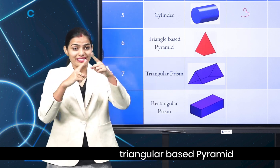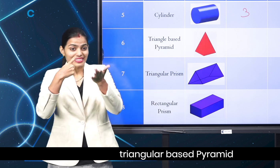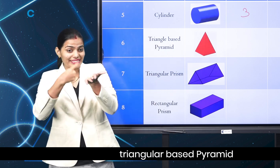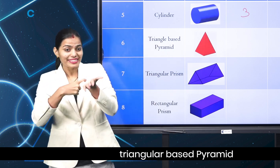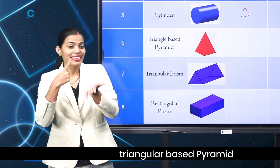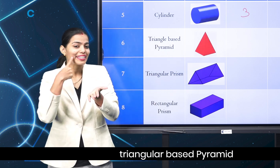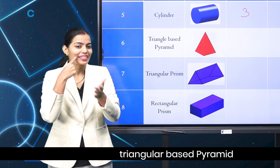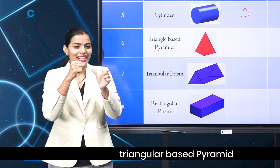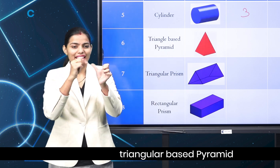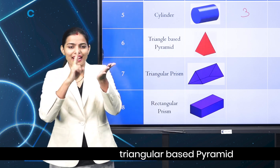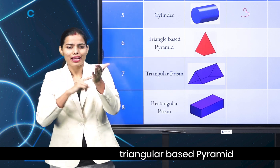Triangular based pyramid,